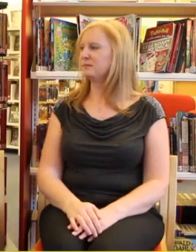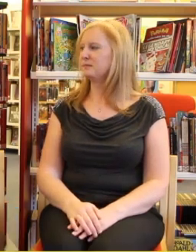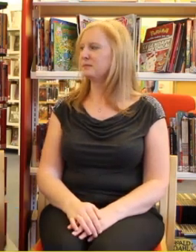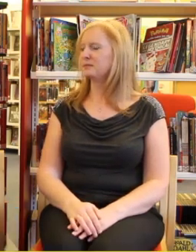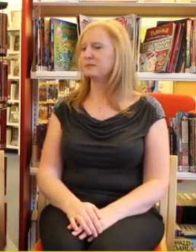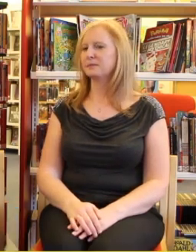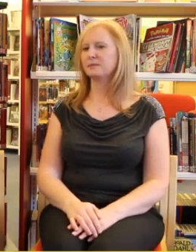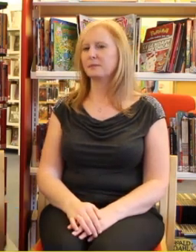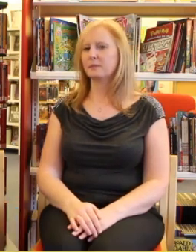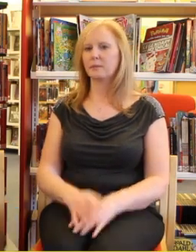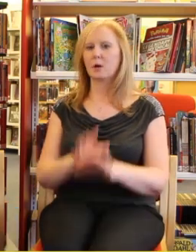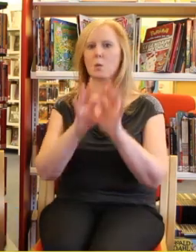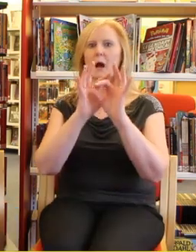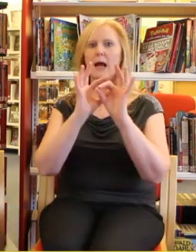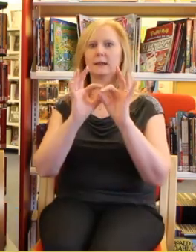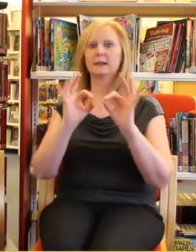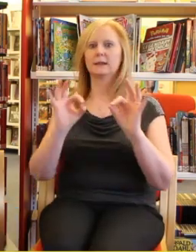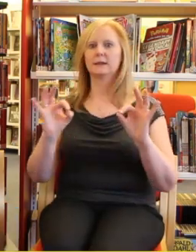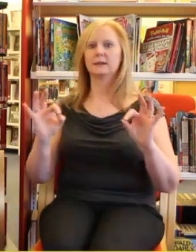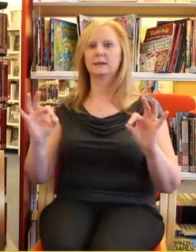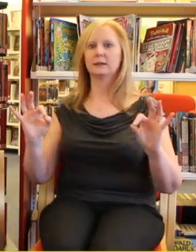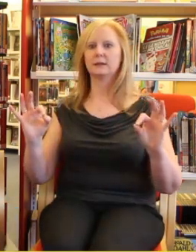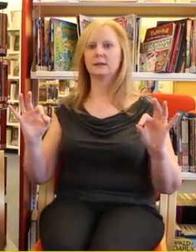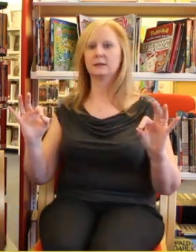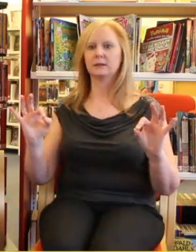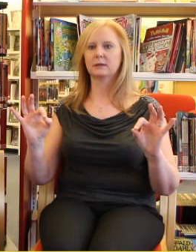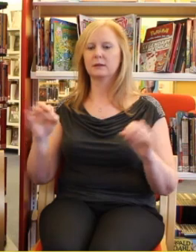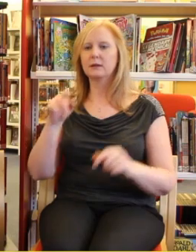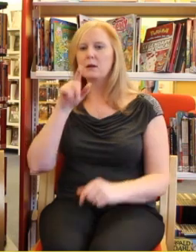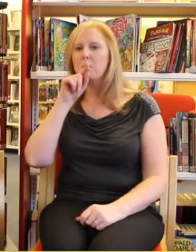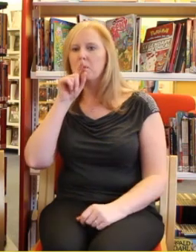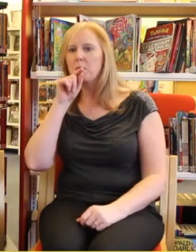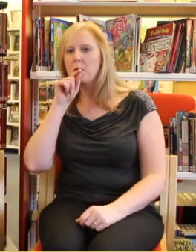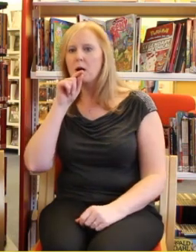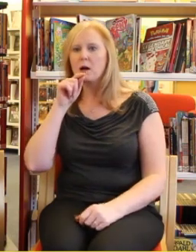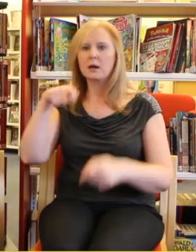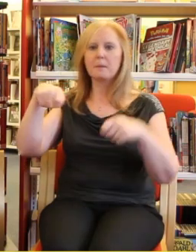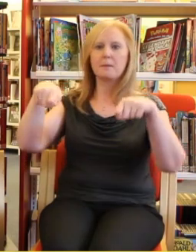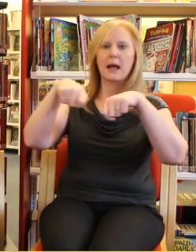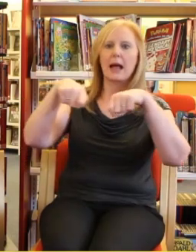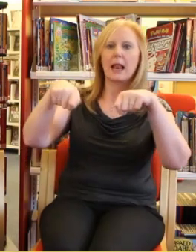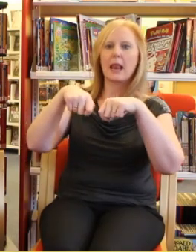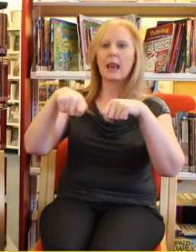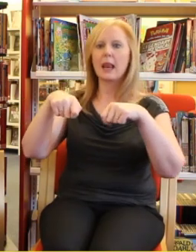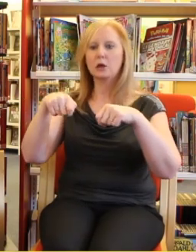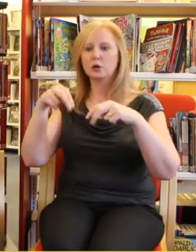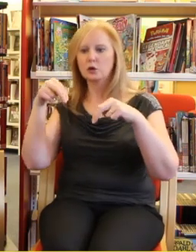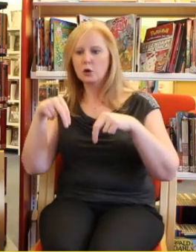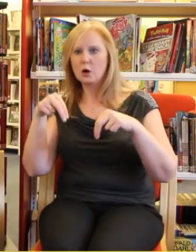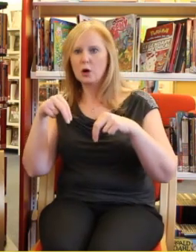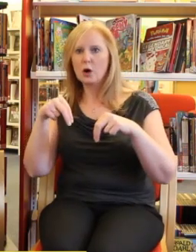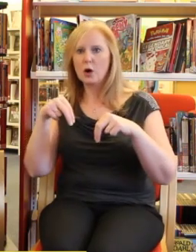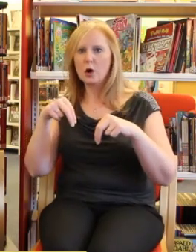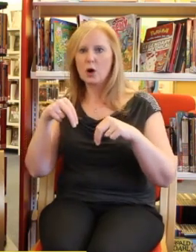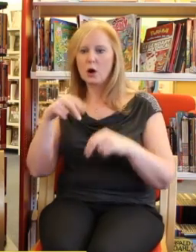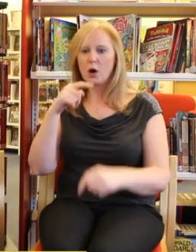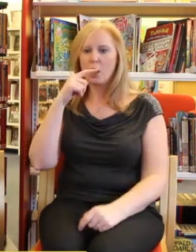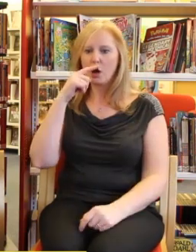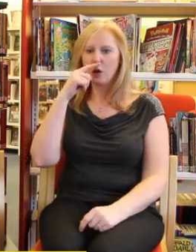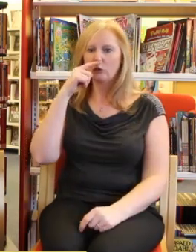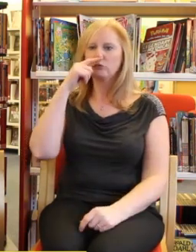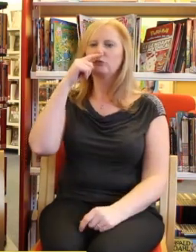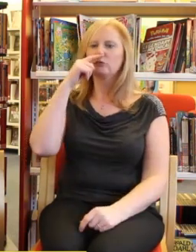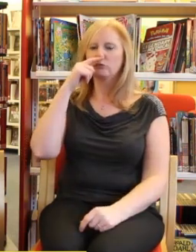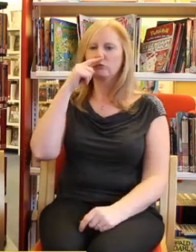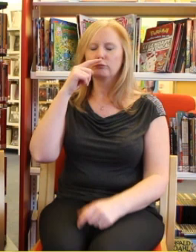all went quiet birds bells and dogs the giant no longer slept like